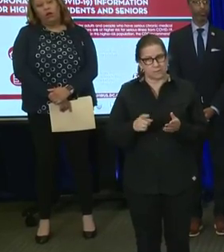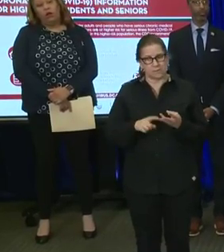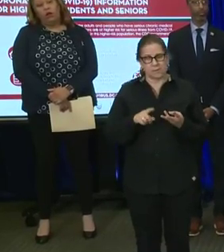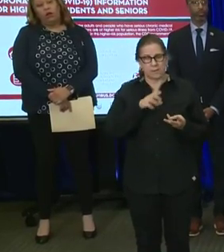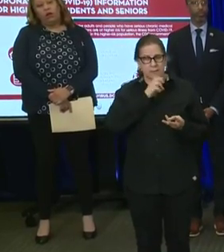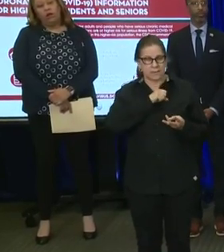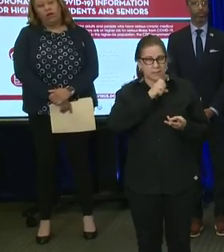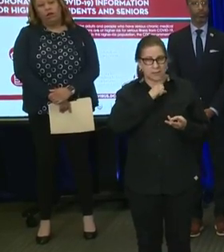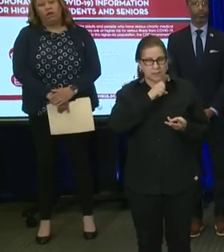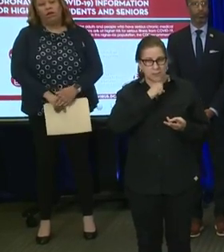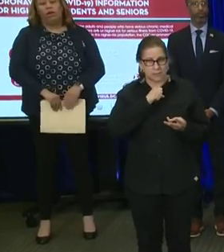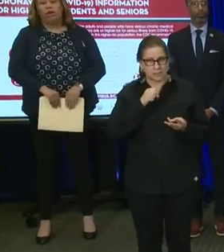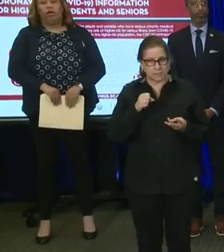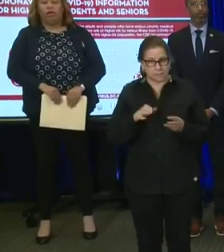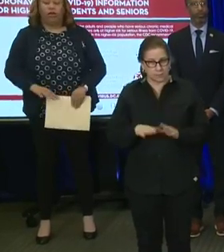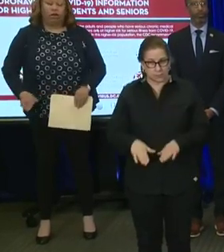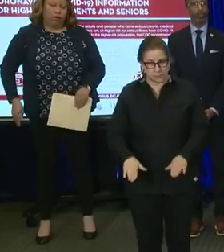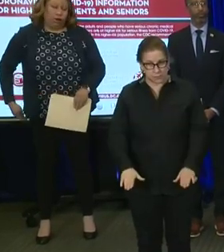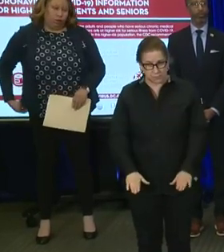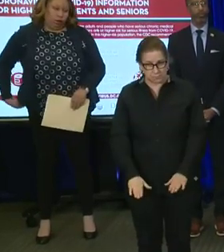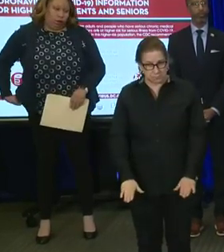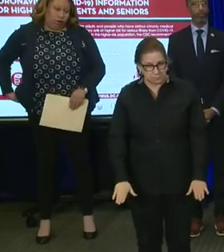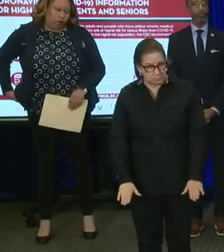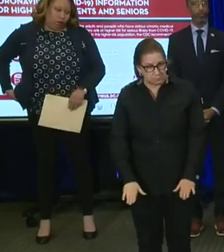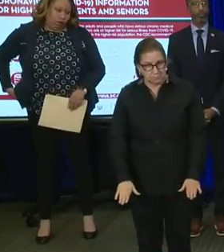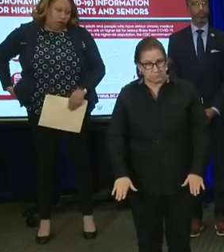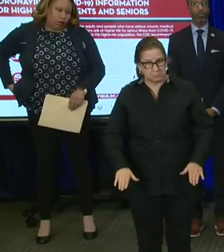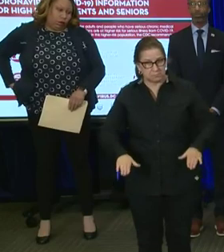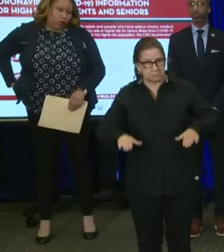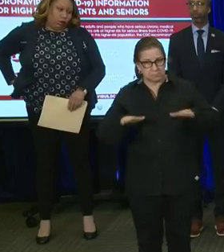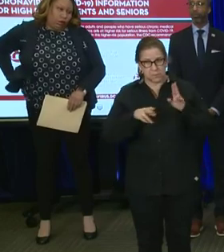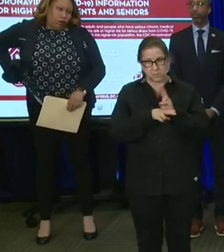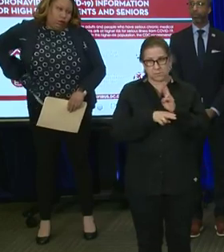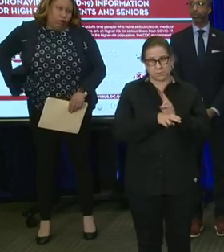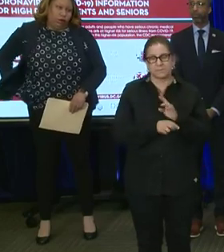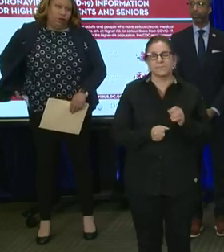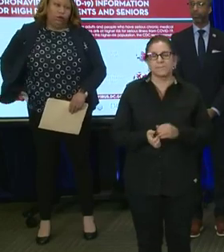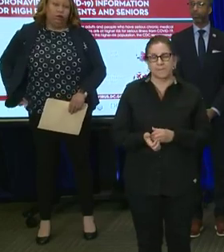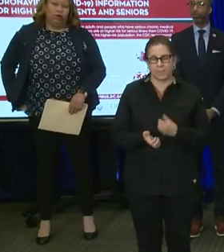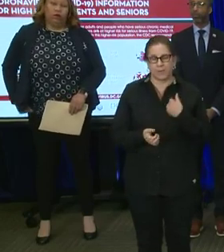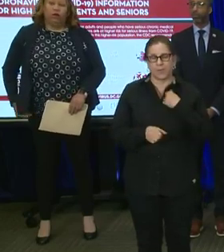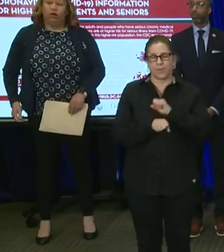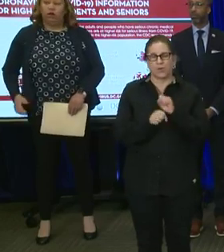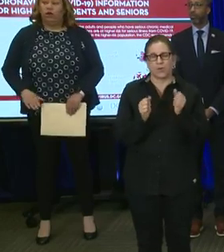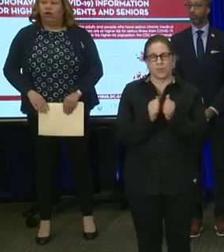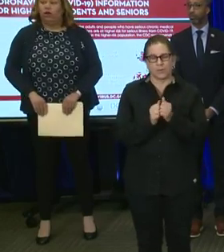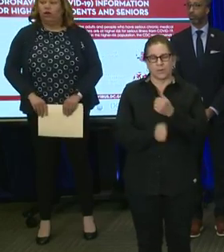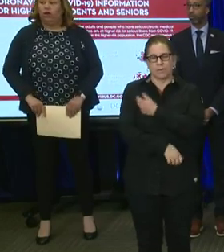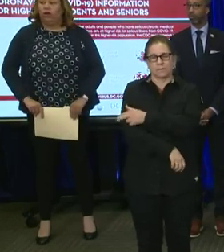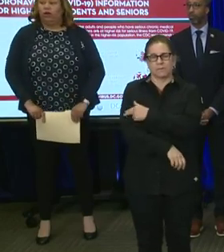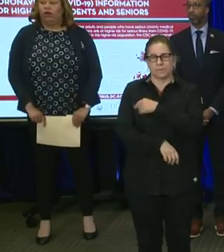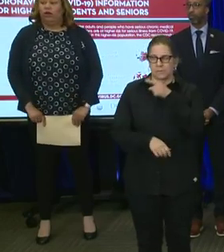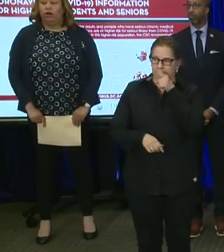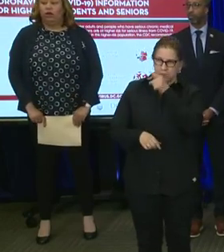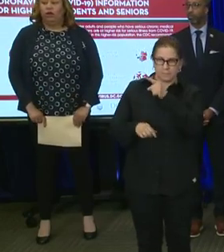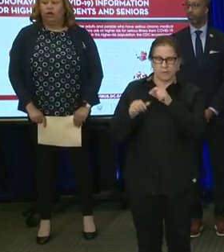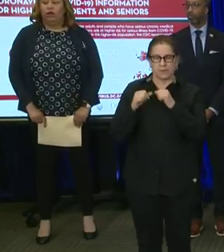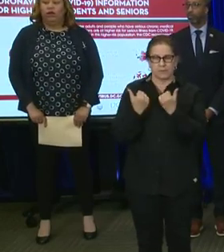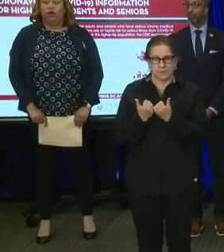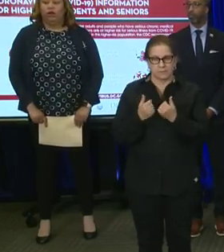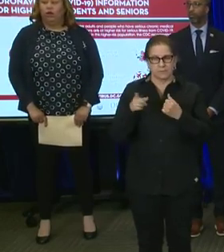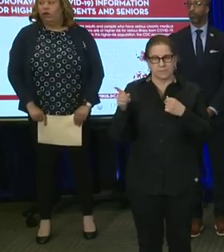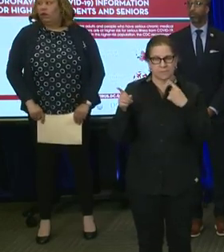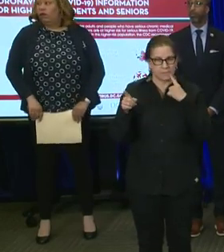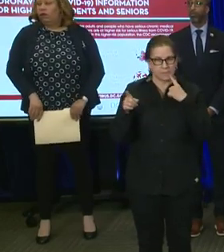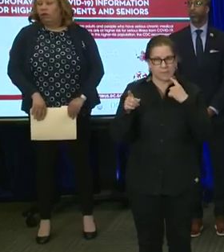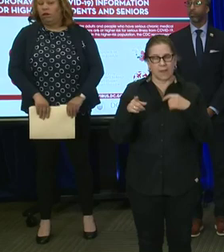enroll. Yeah, thank you. So we, as I mentioned, we've been working very closely with the Hospital Association and the Primary Care Association to identify the